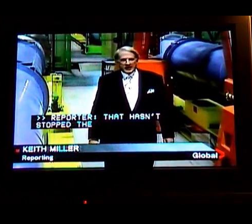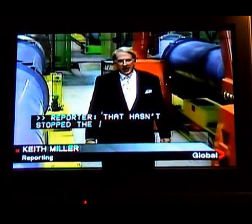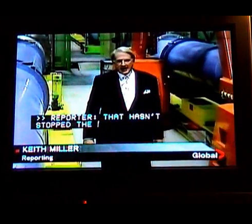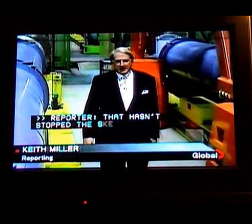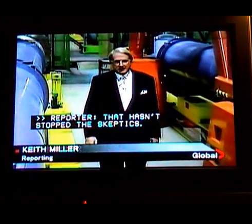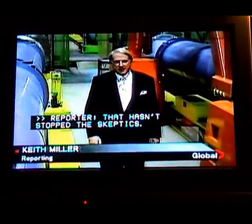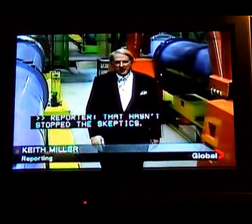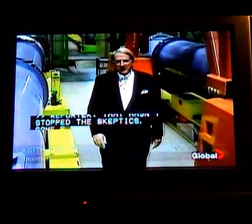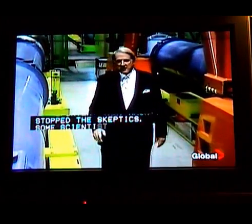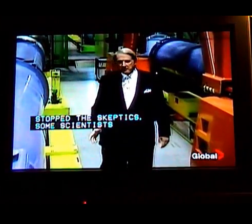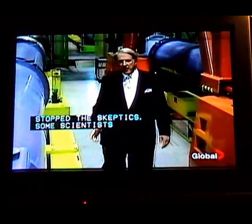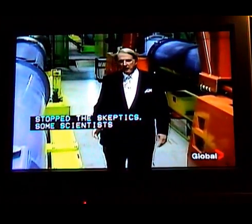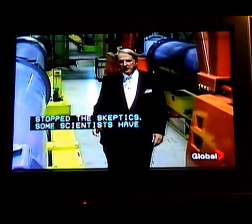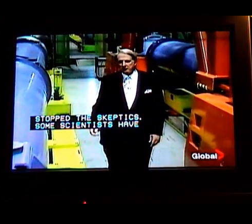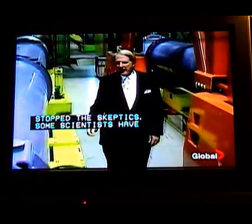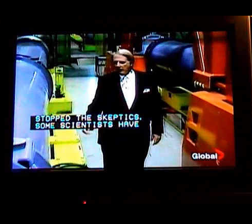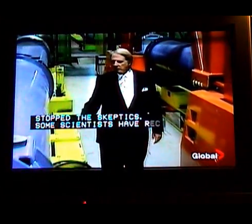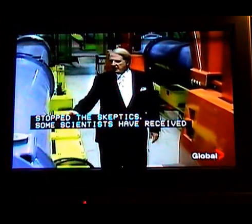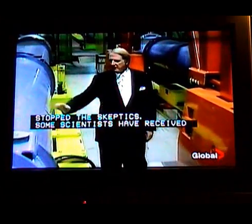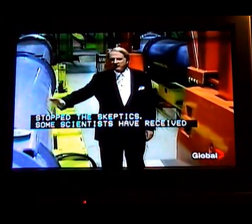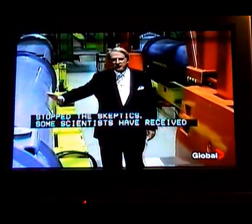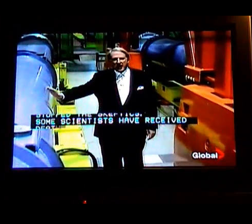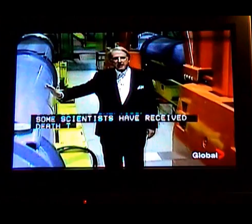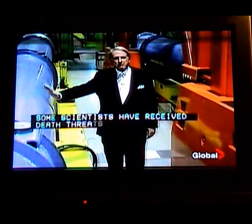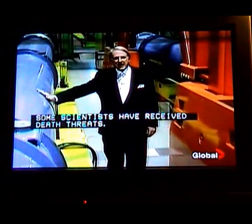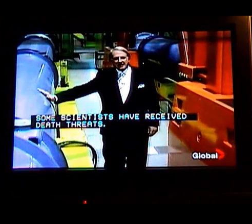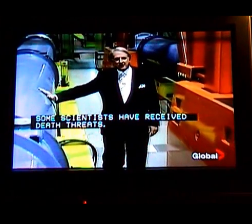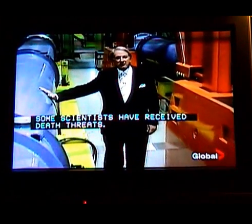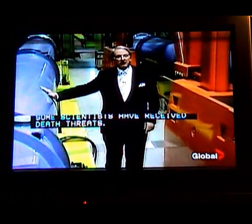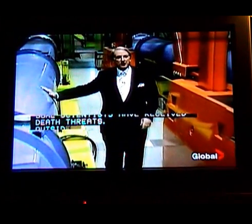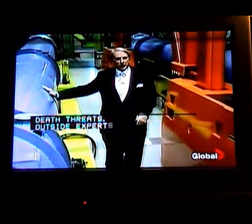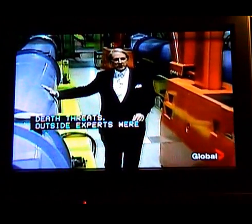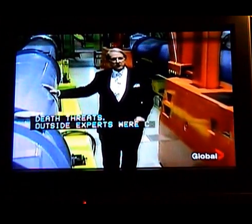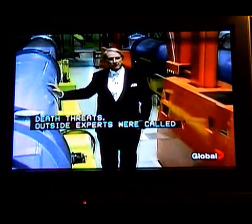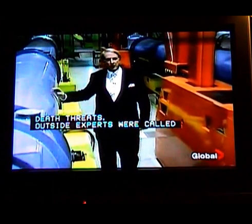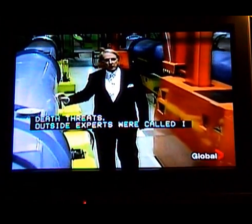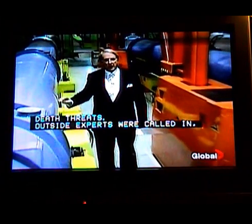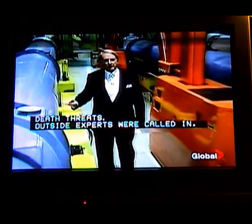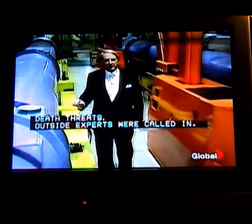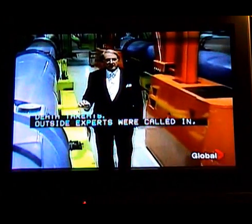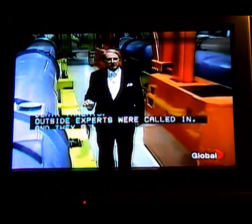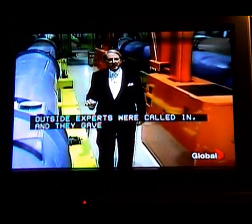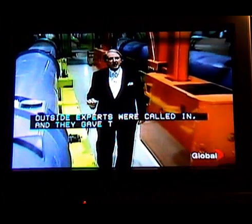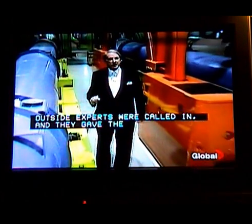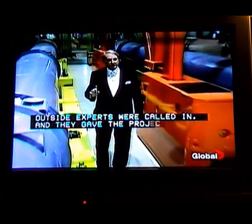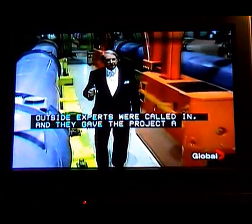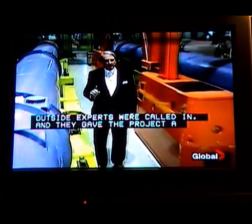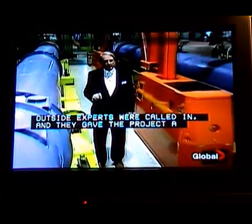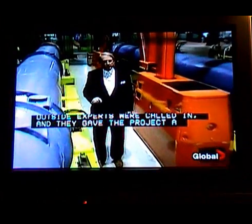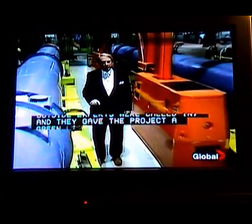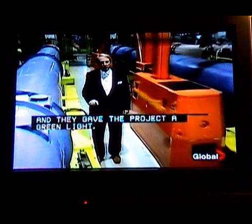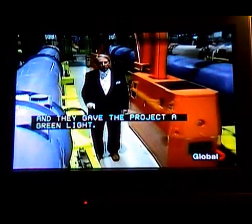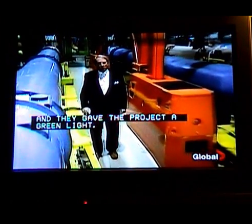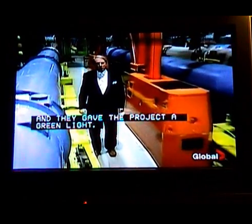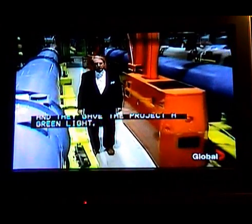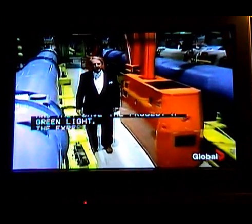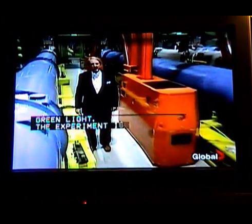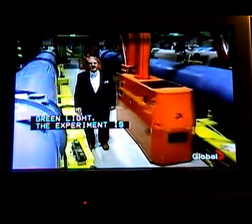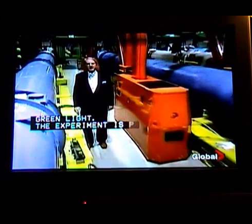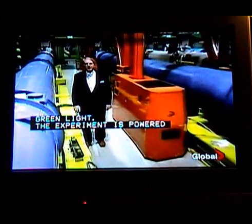light. The experiment is powered by these giant magnets, and the director of the program says if something were to go wrong, he could shut